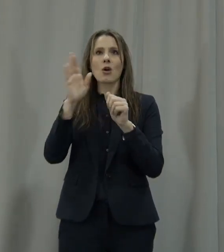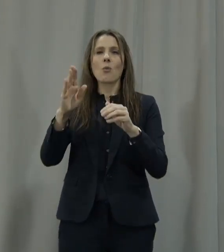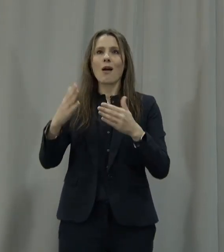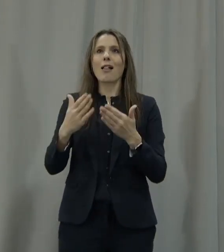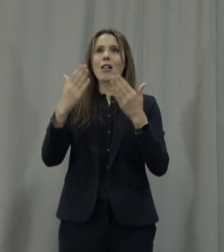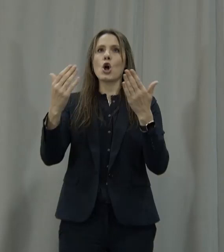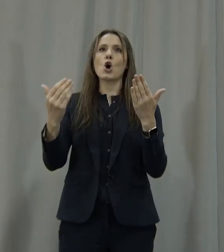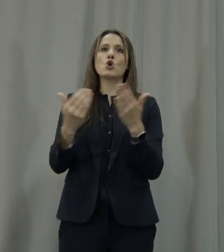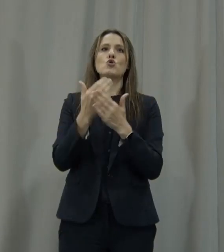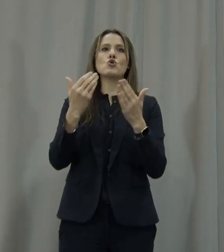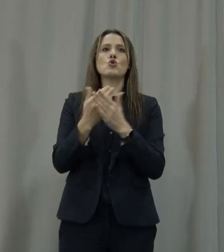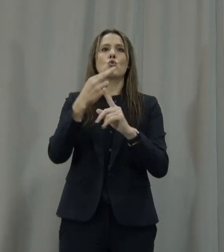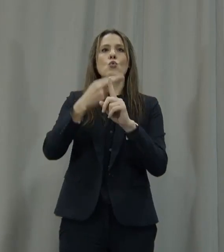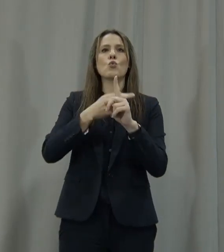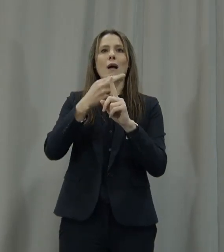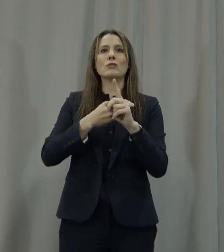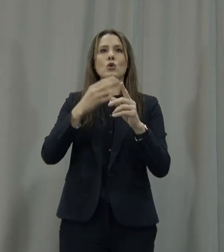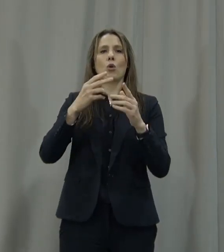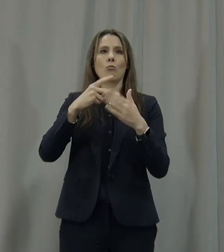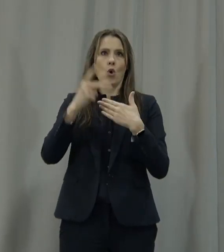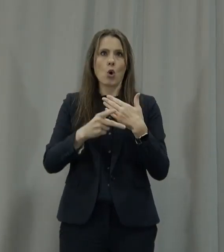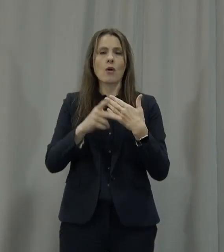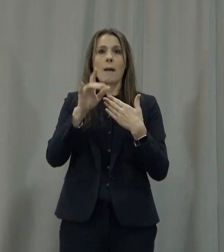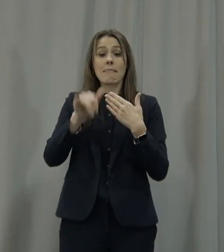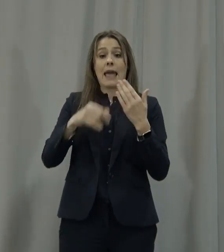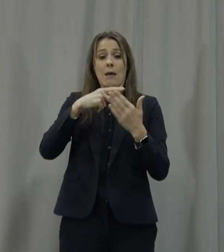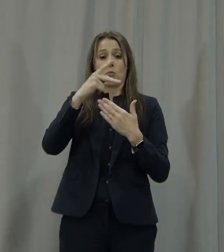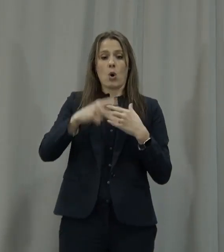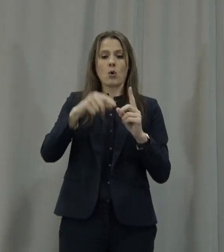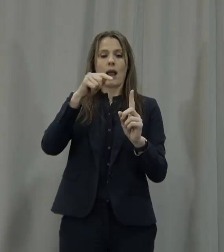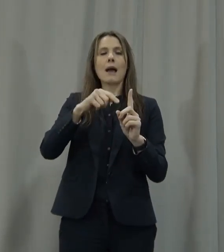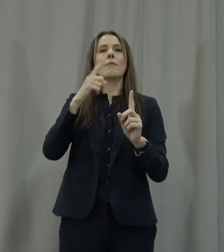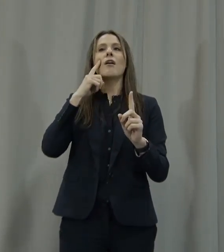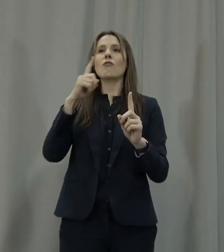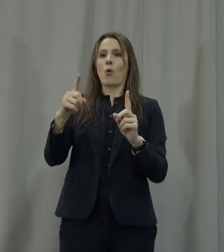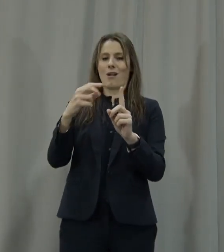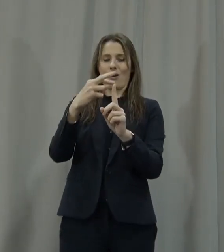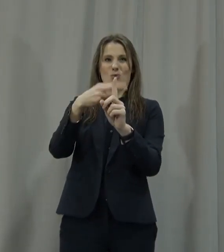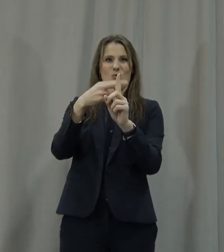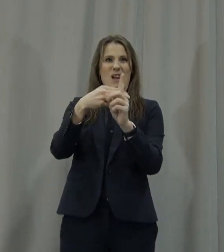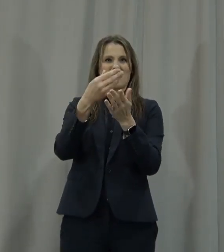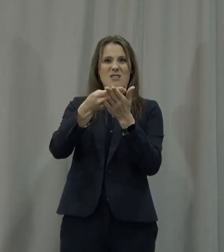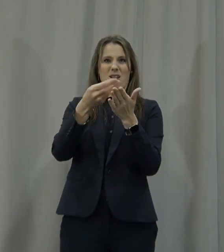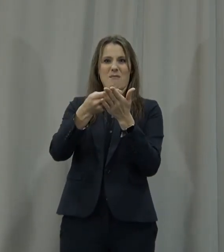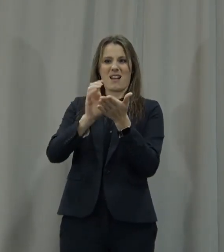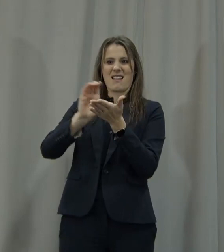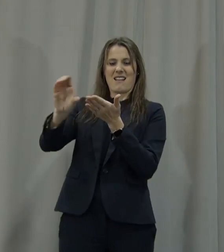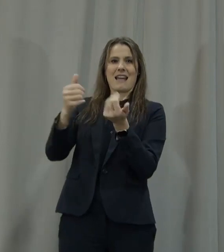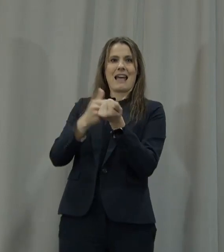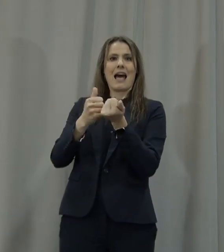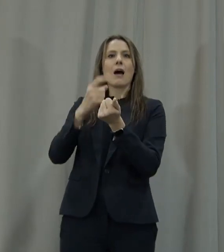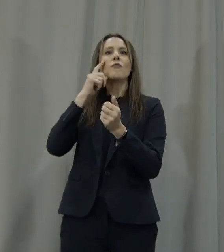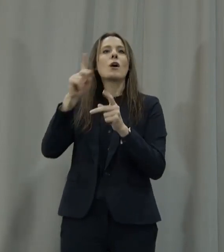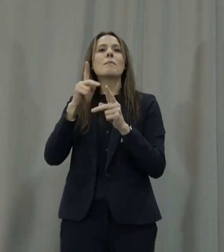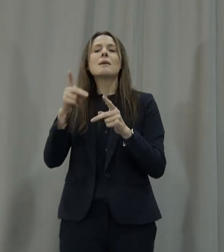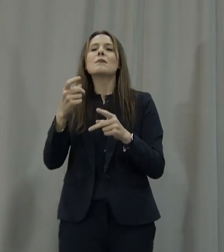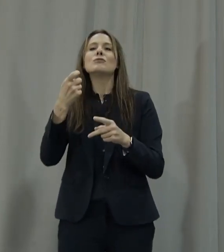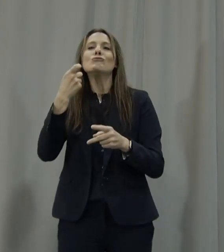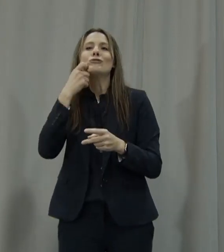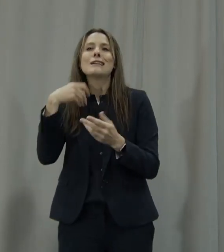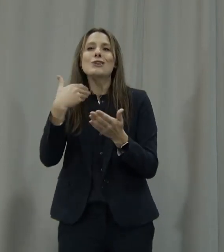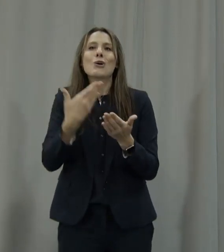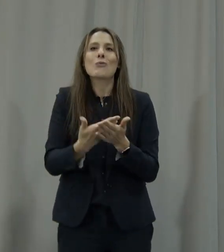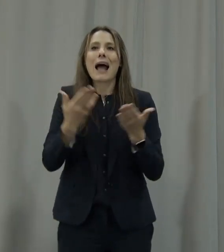subsidy program, end quote. This program aims to provide rental assistance to newly arrived refugees and